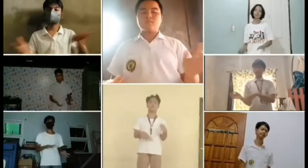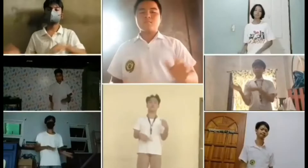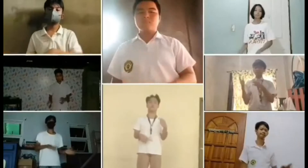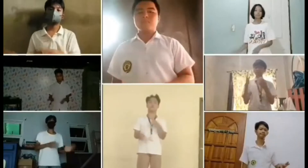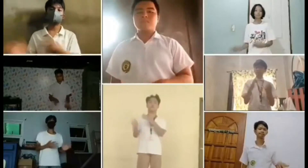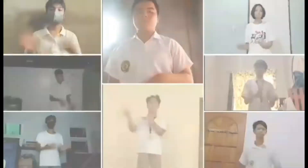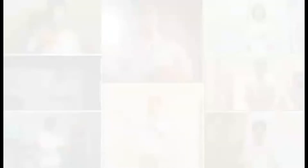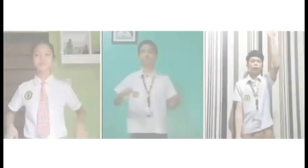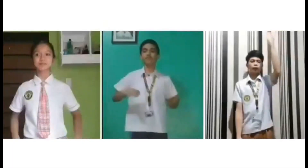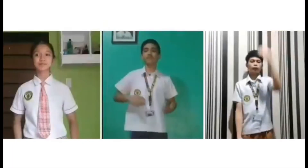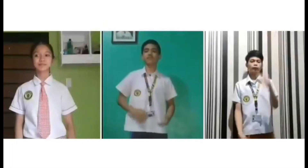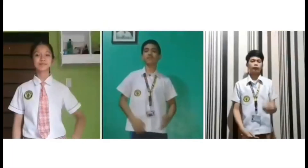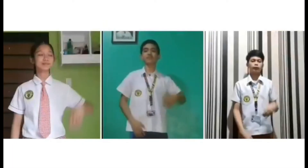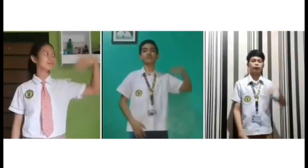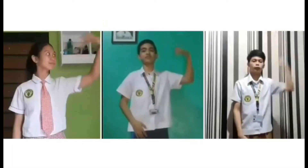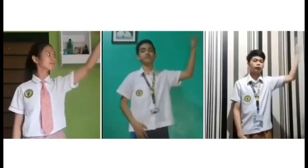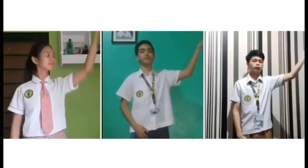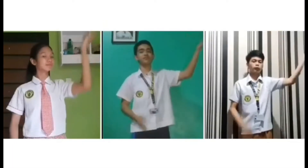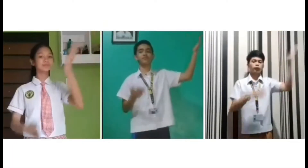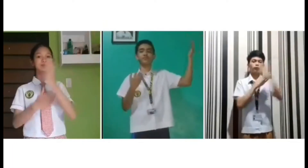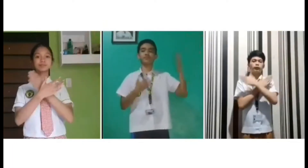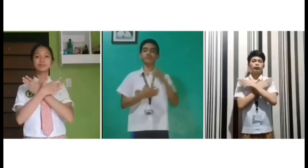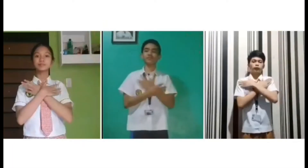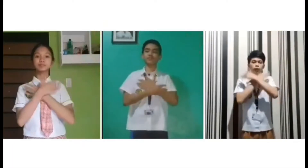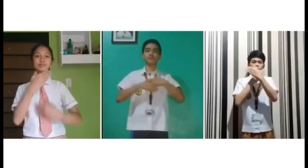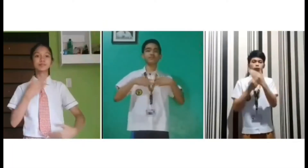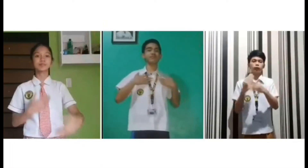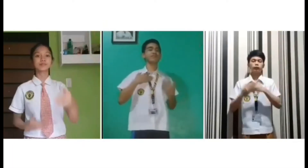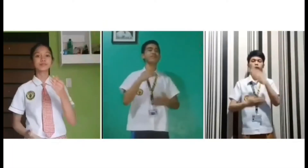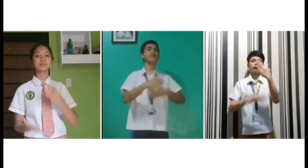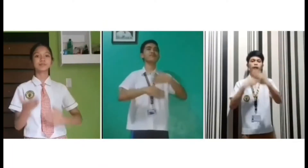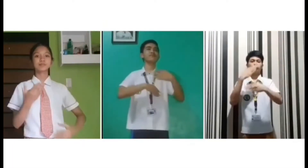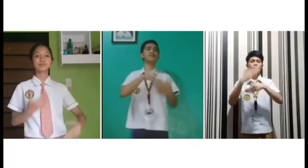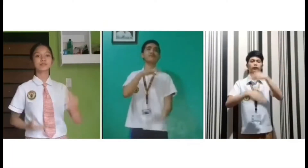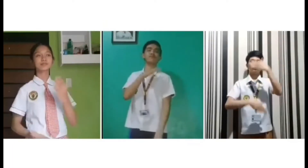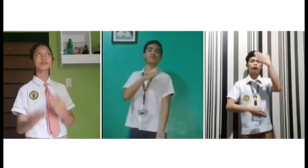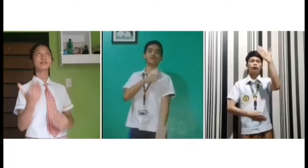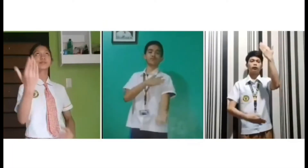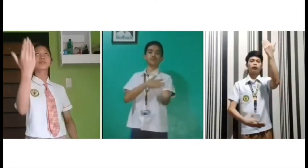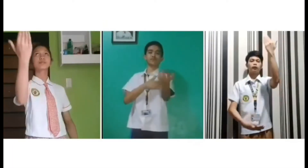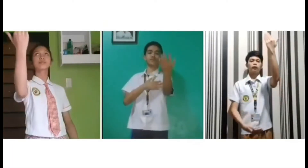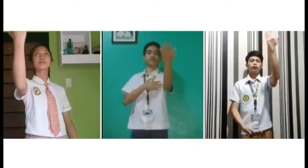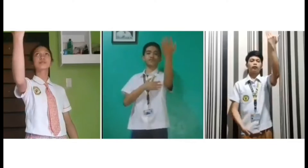for. It's to know and love and serve the